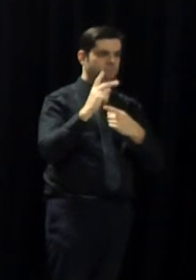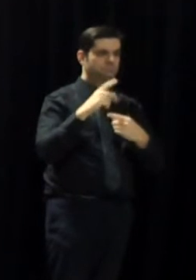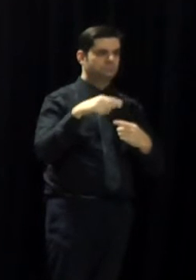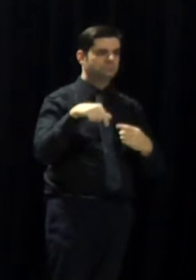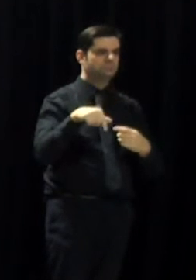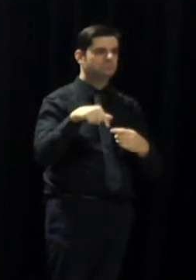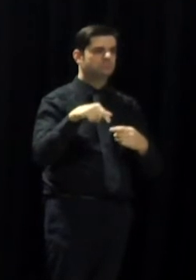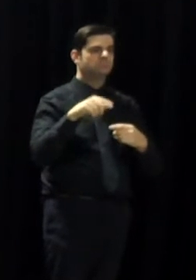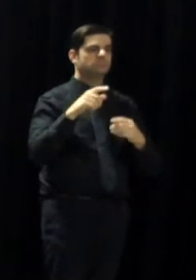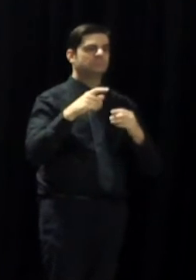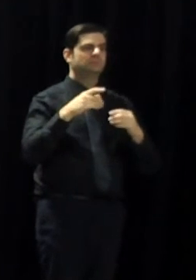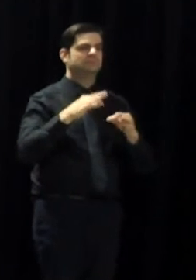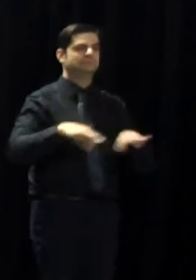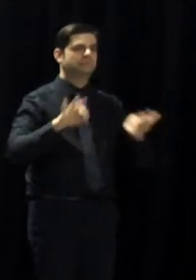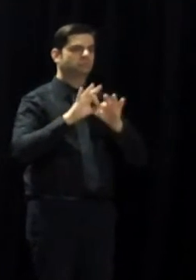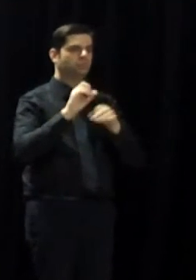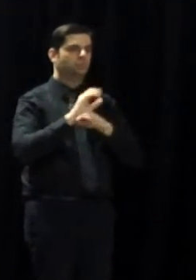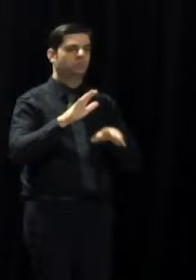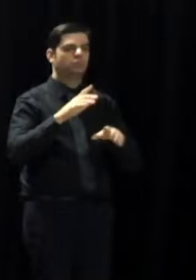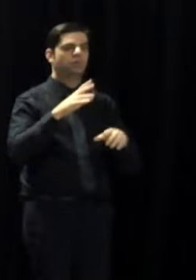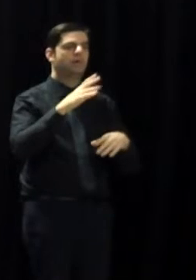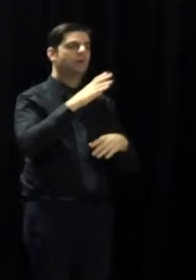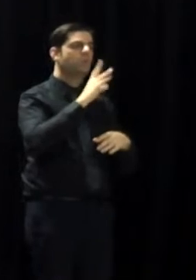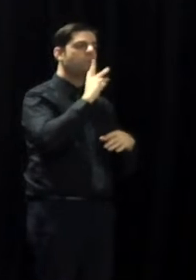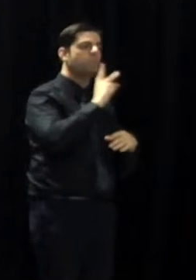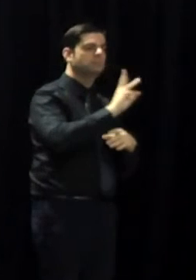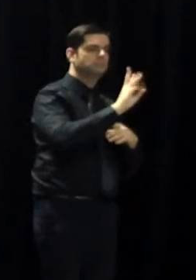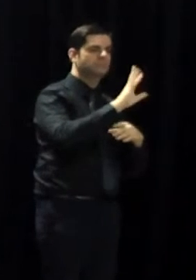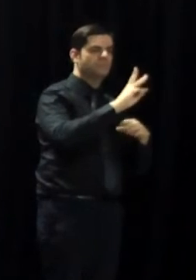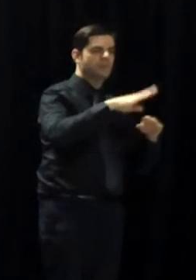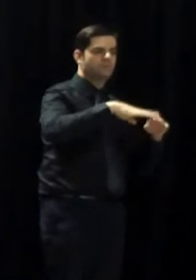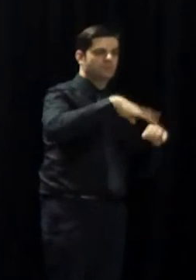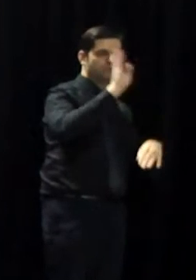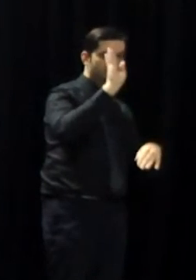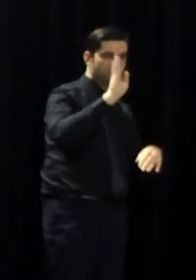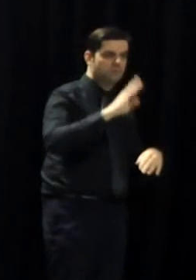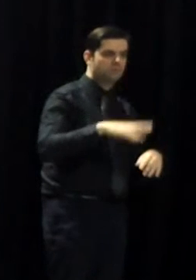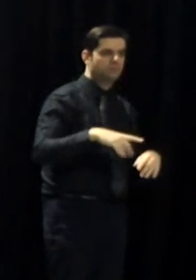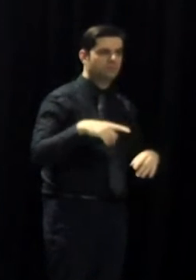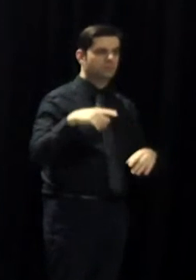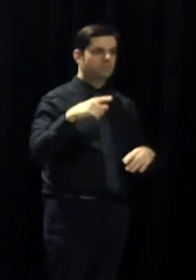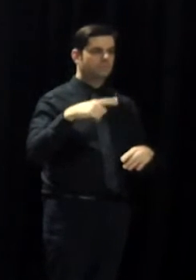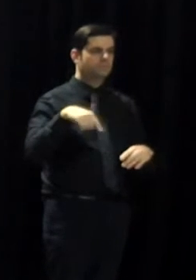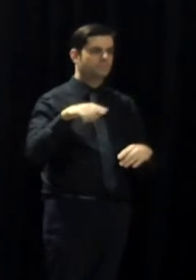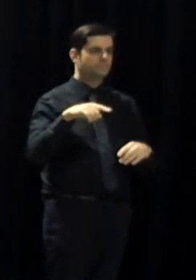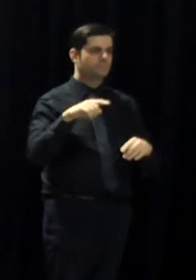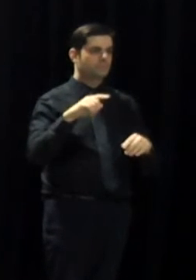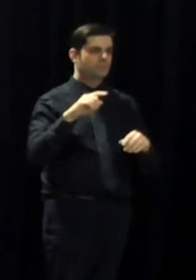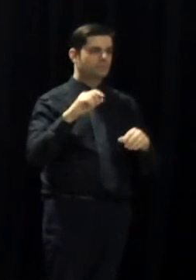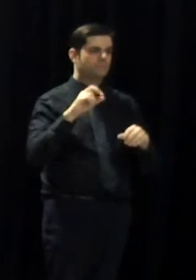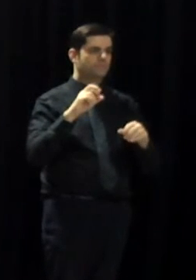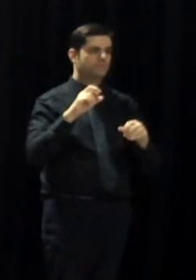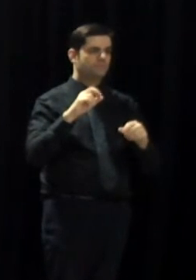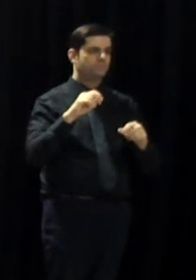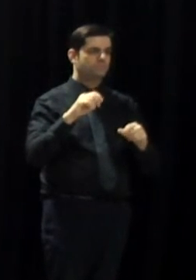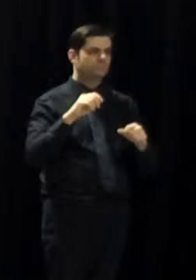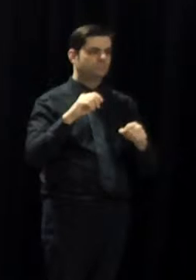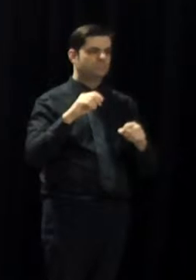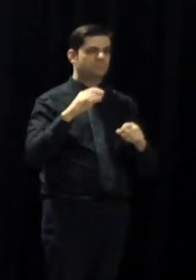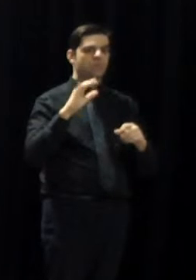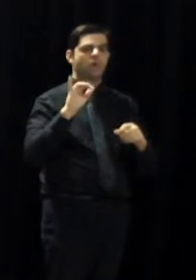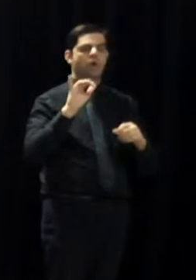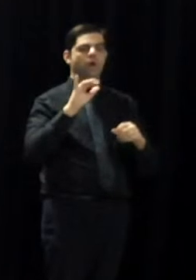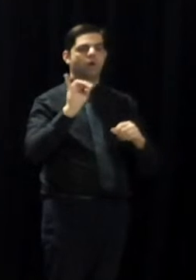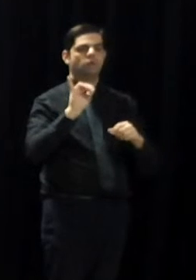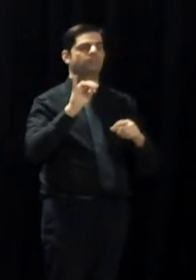65 with certain health conditions? I think that's a good idea. Do you move your seniors